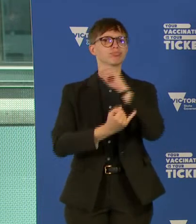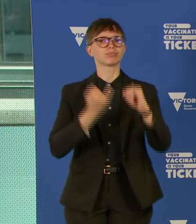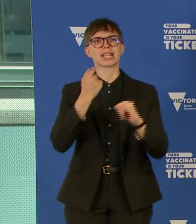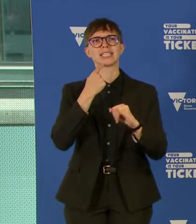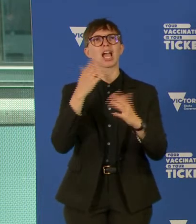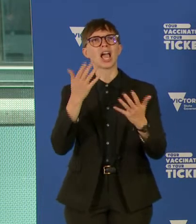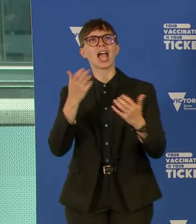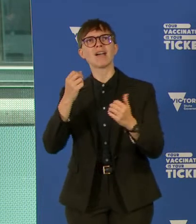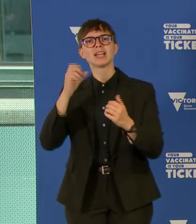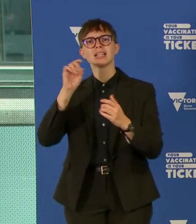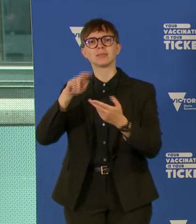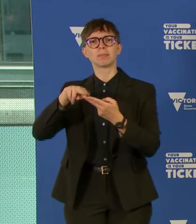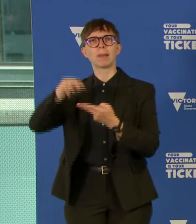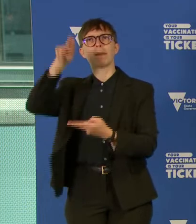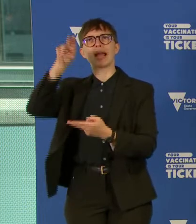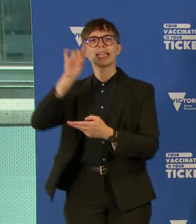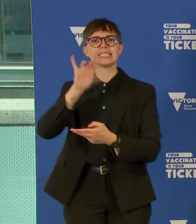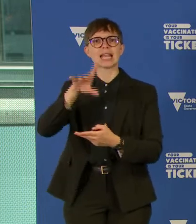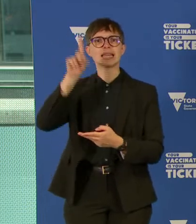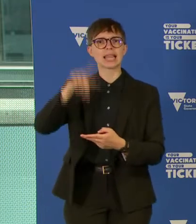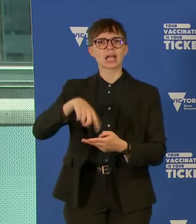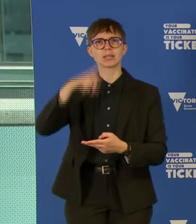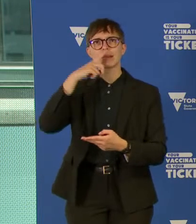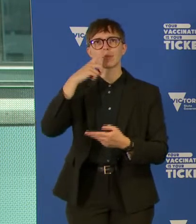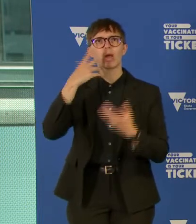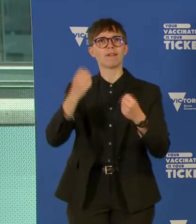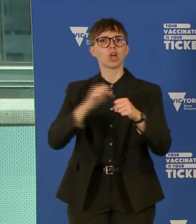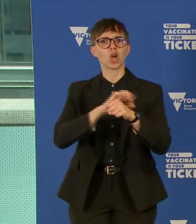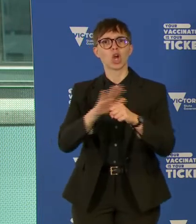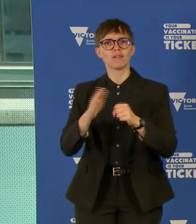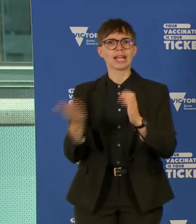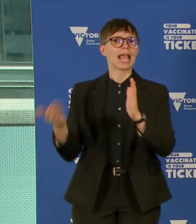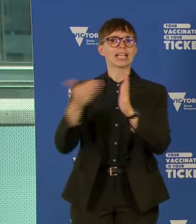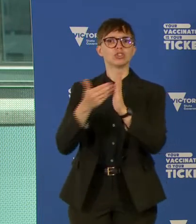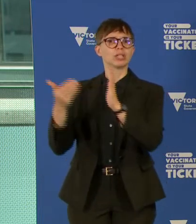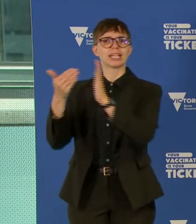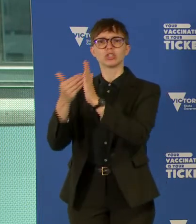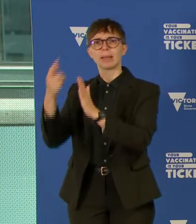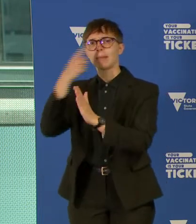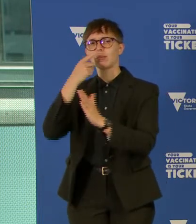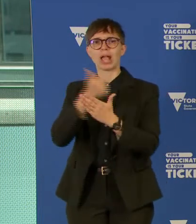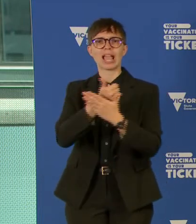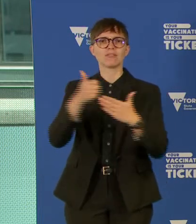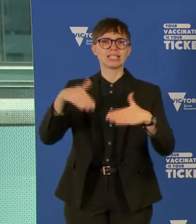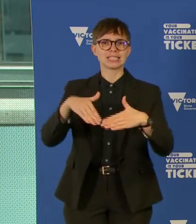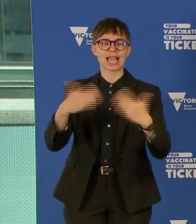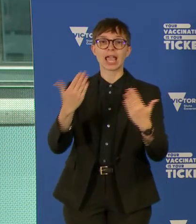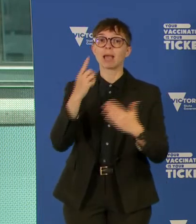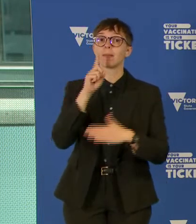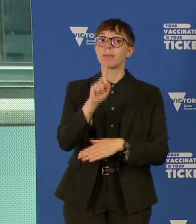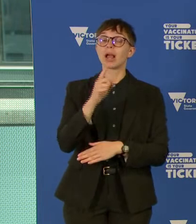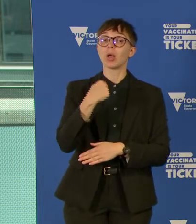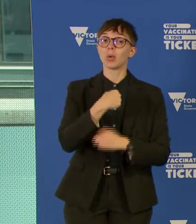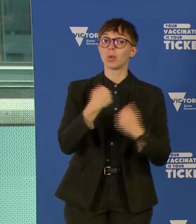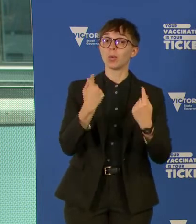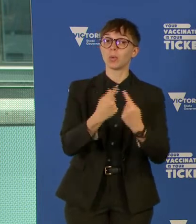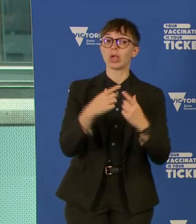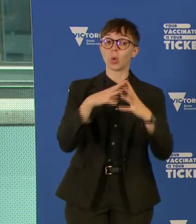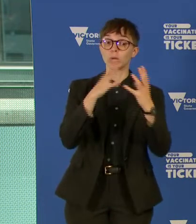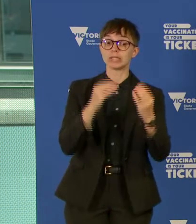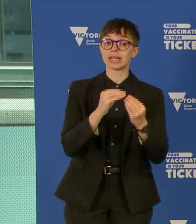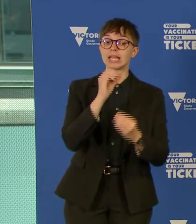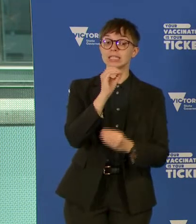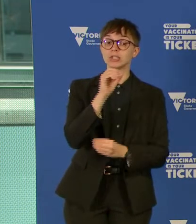a 0.09 case fatality rate as a percentage compared